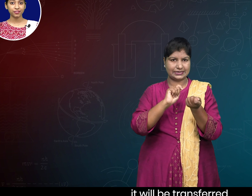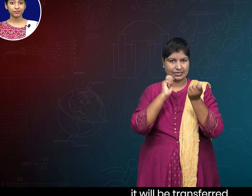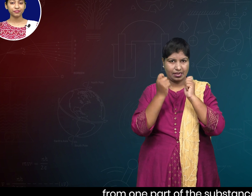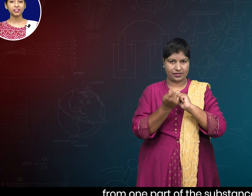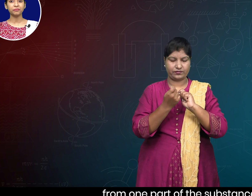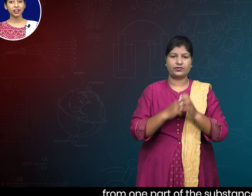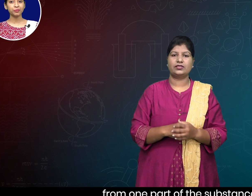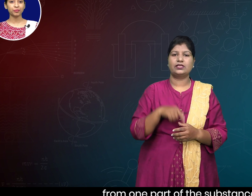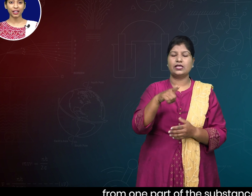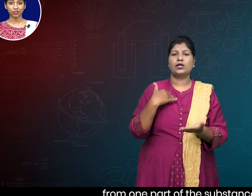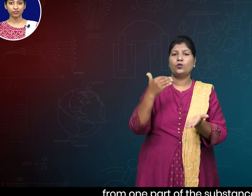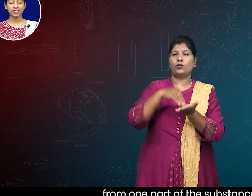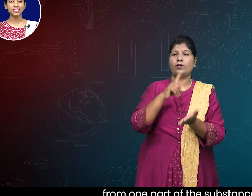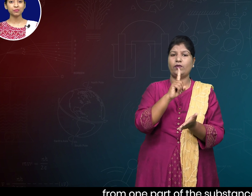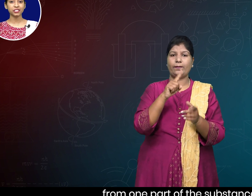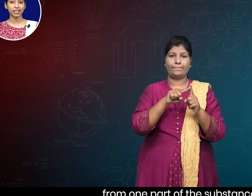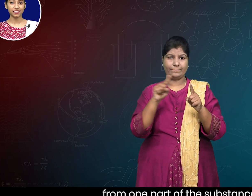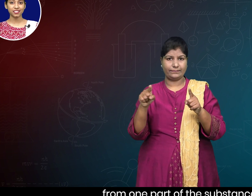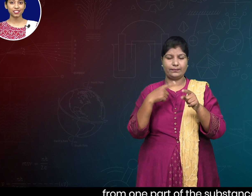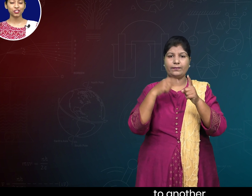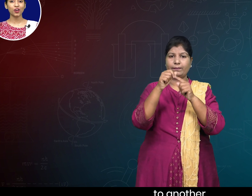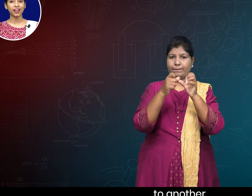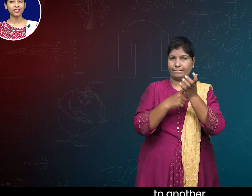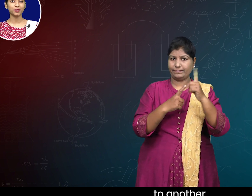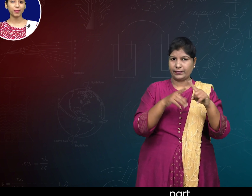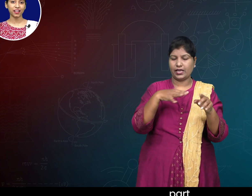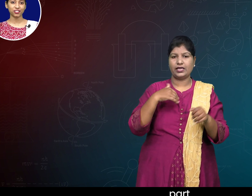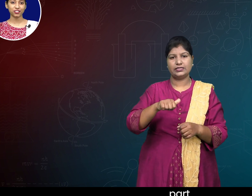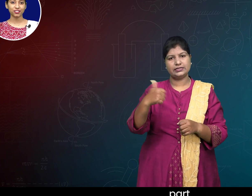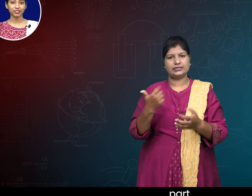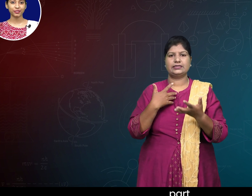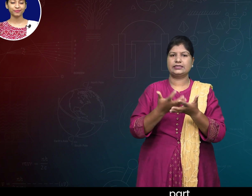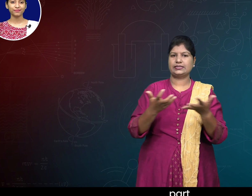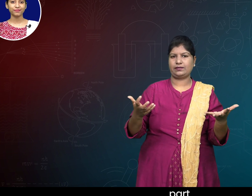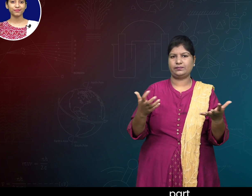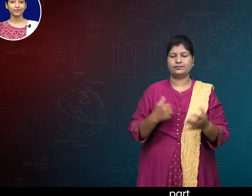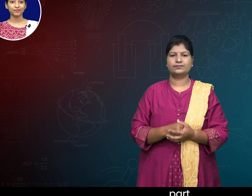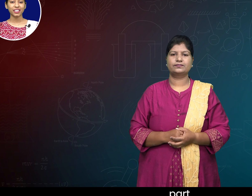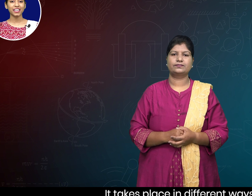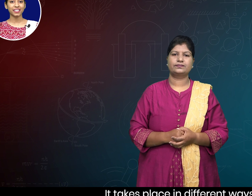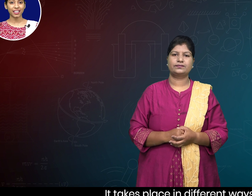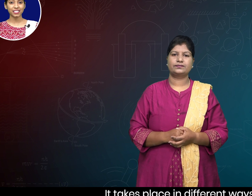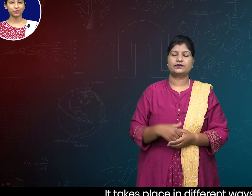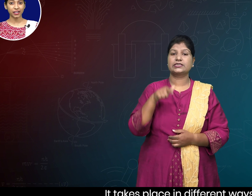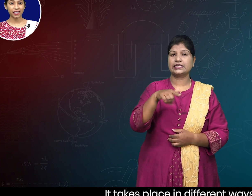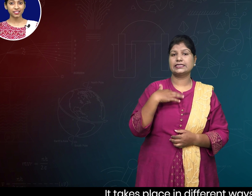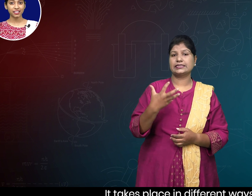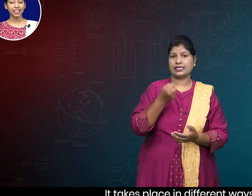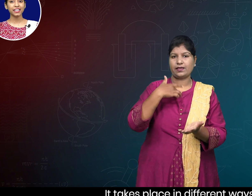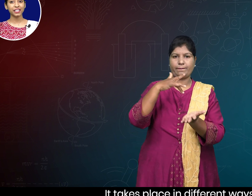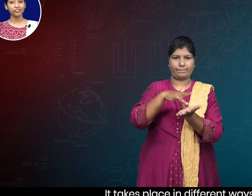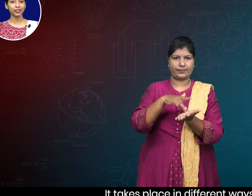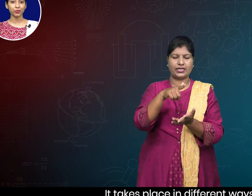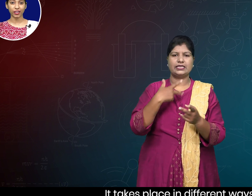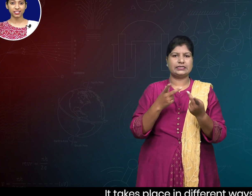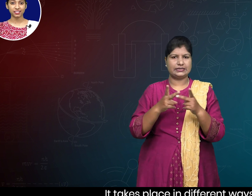transferred from one part of the substance to another part. It takes place